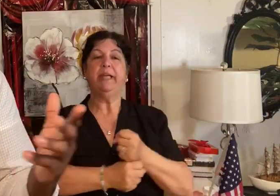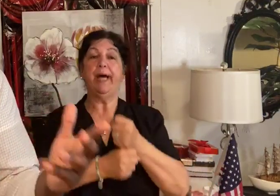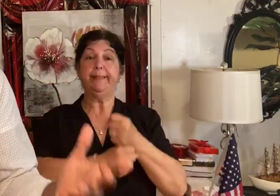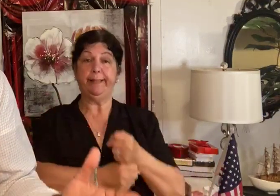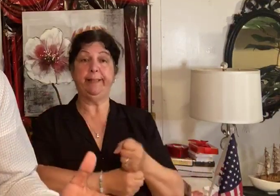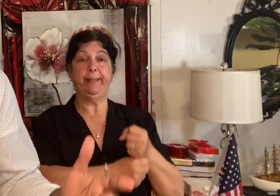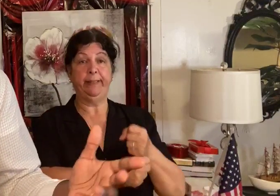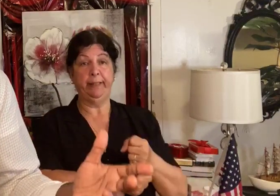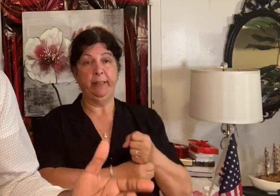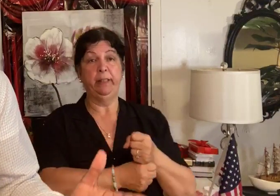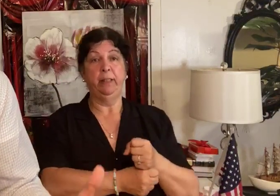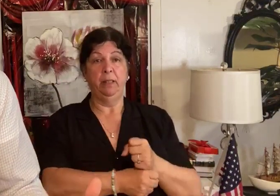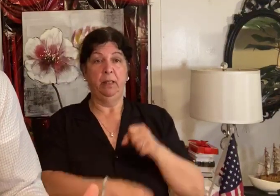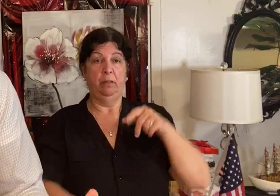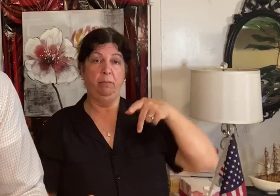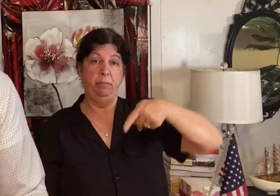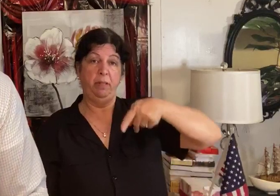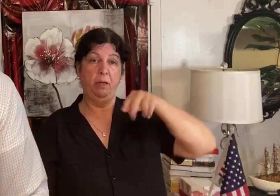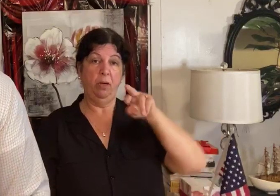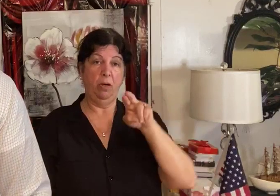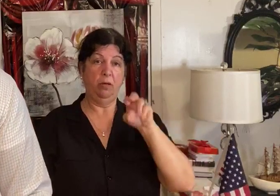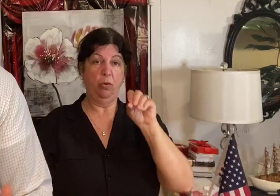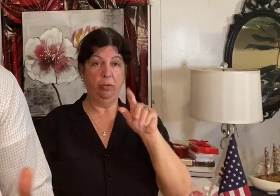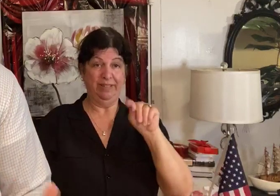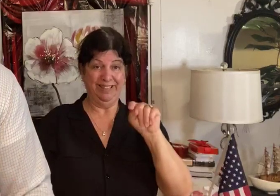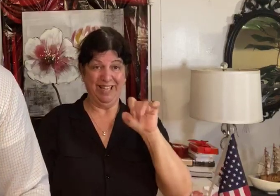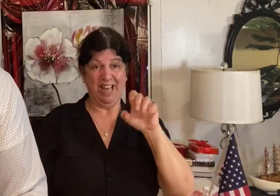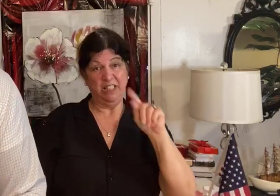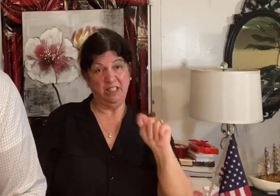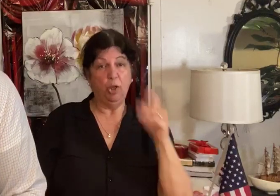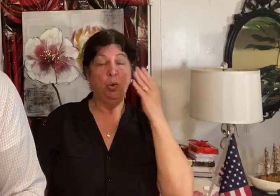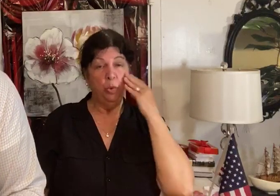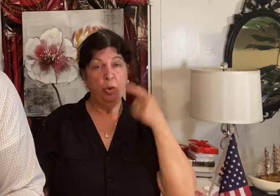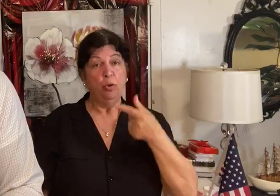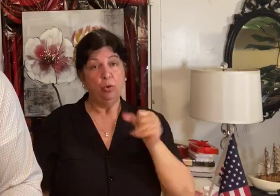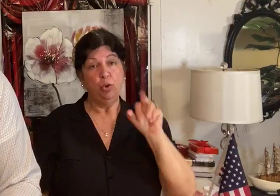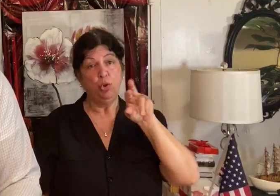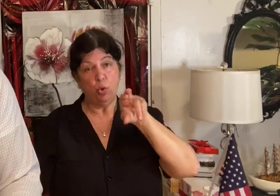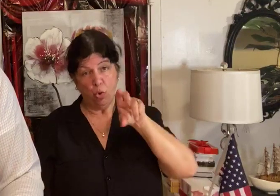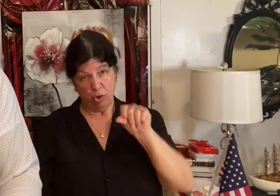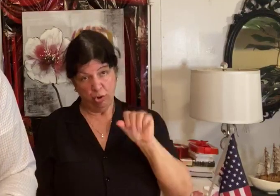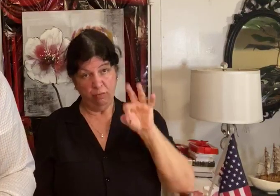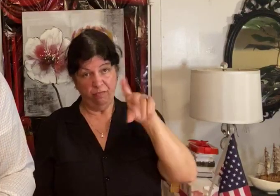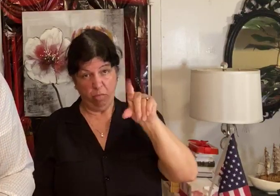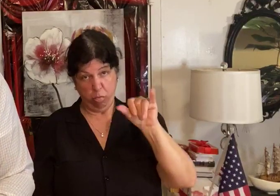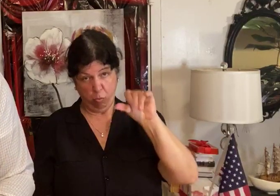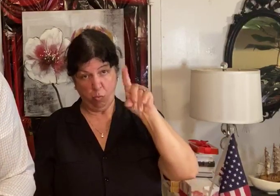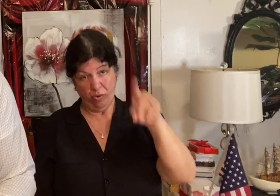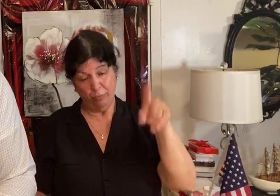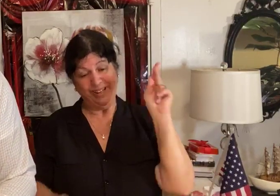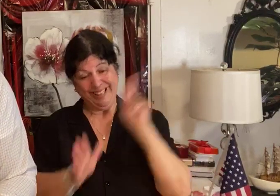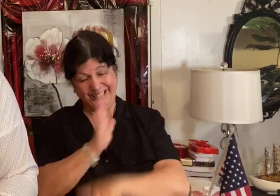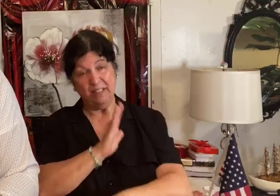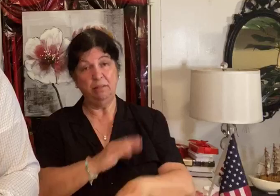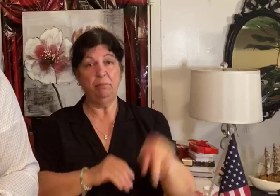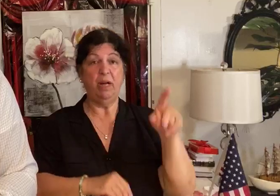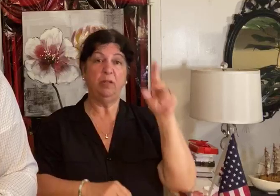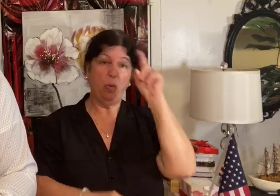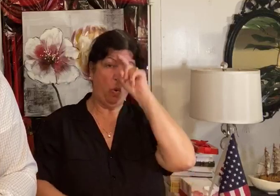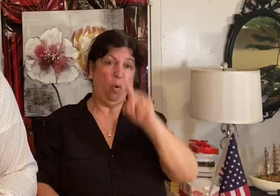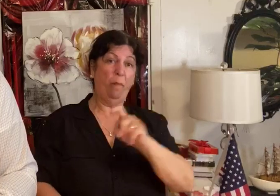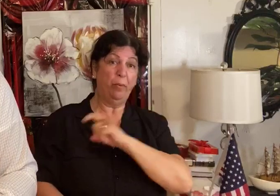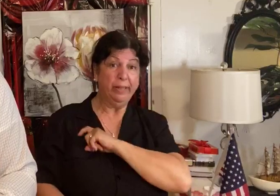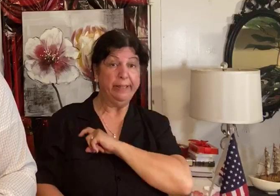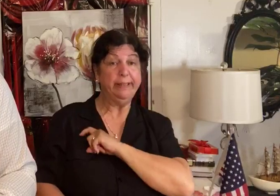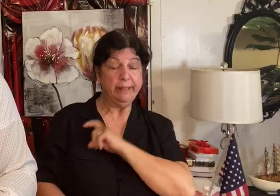got what happened with George Floyd. He was killed by these officers, and you've got the protests.